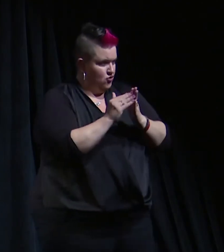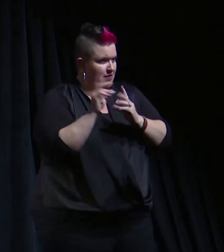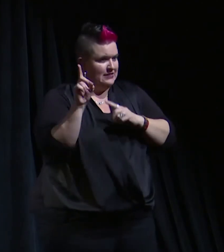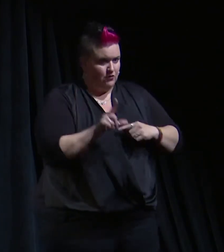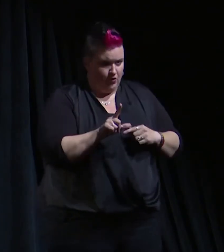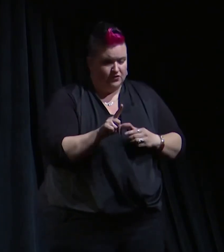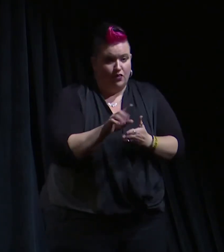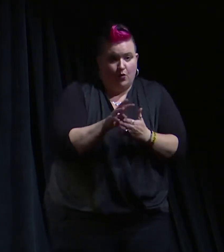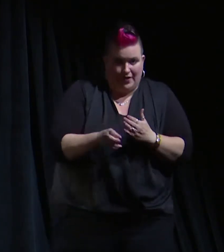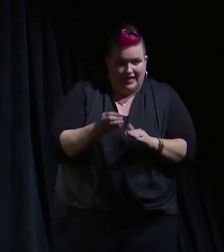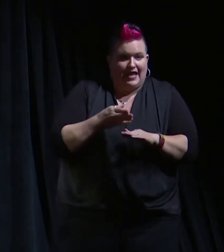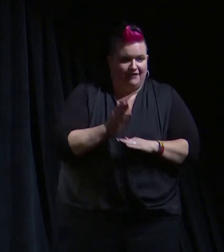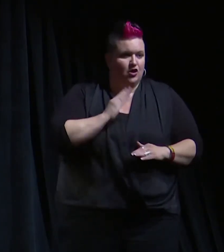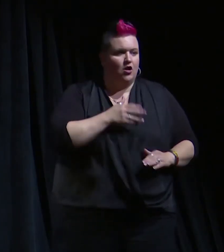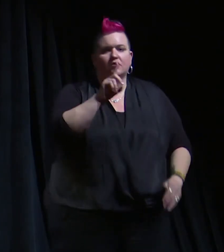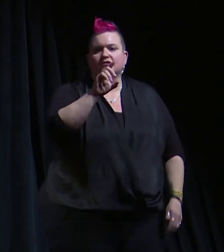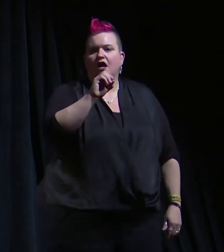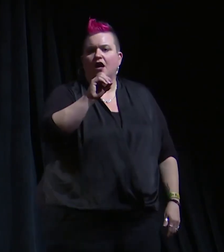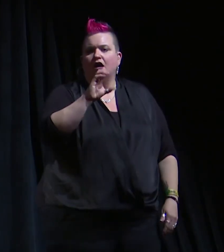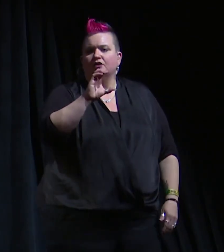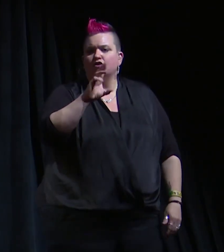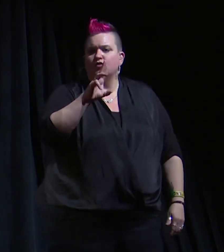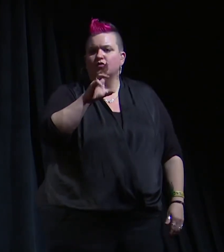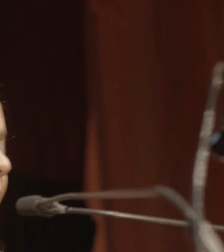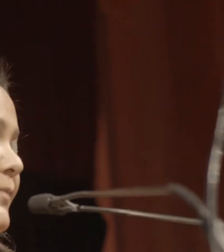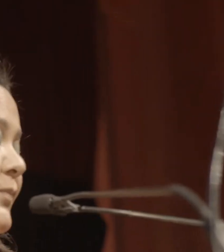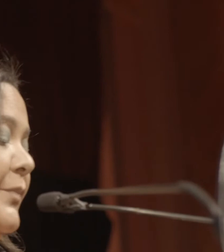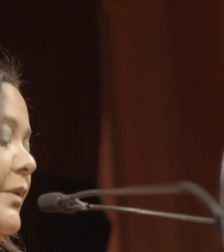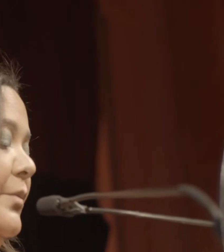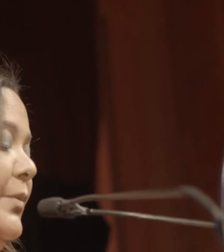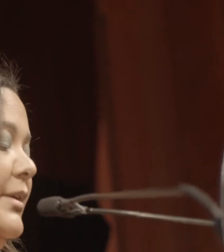the weekend after our docuseries aired.